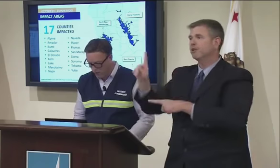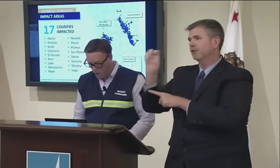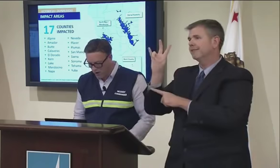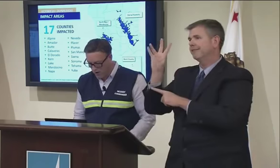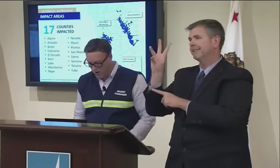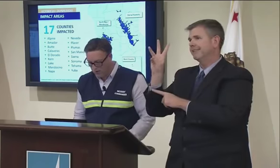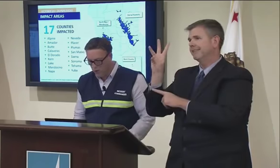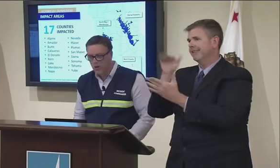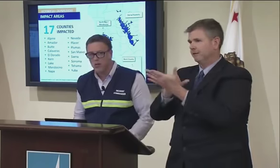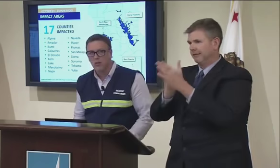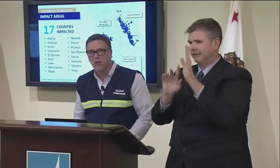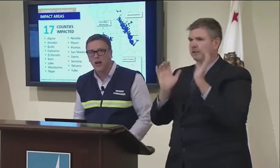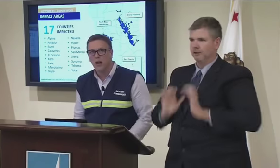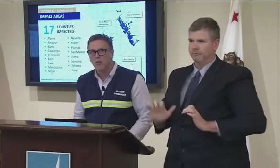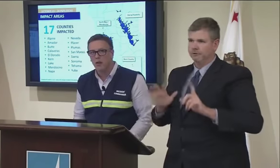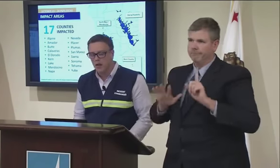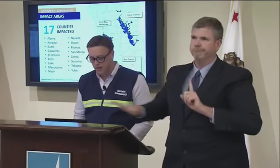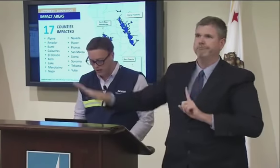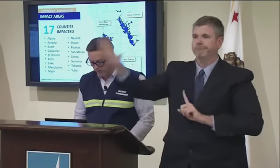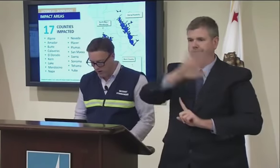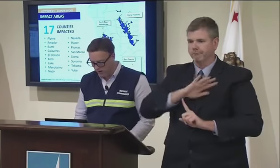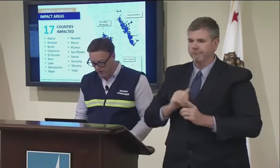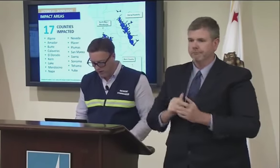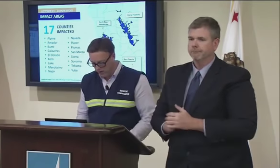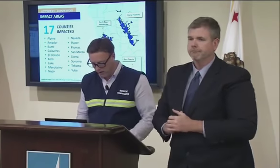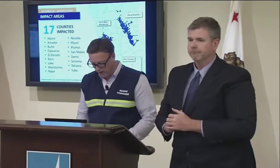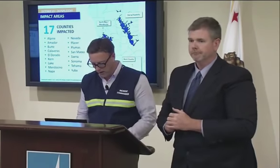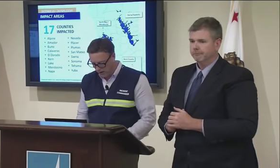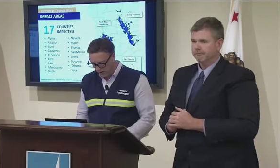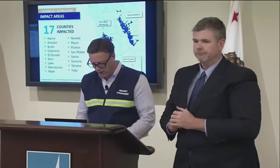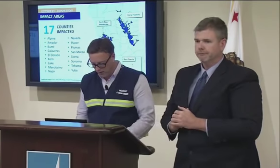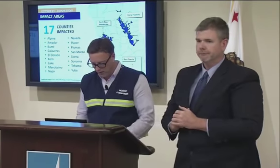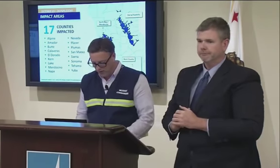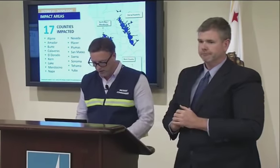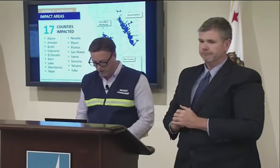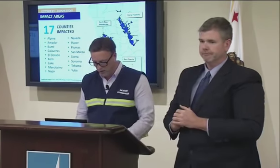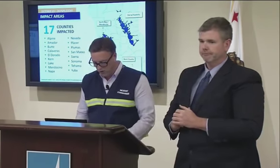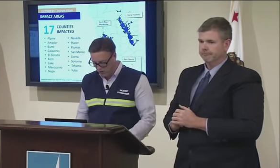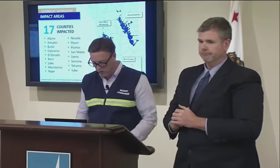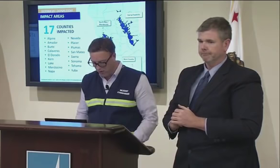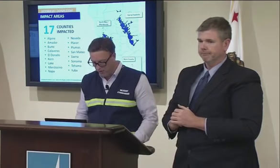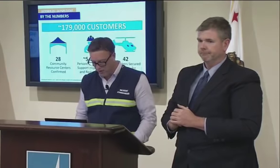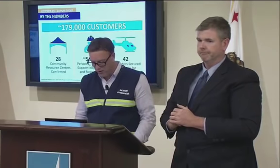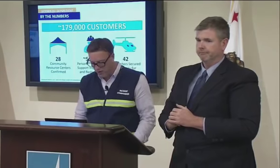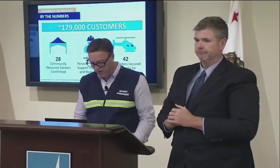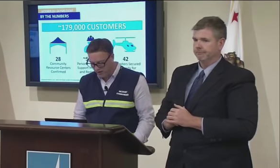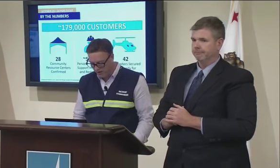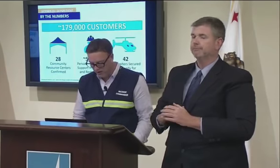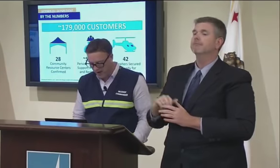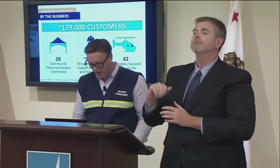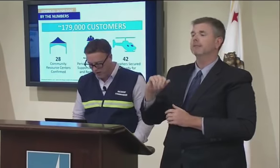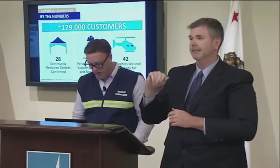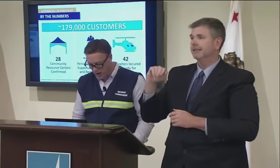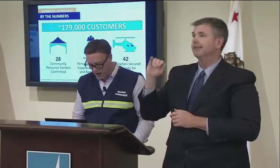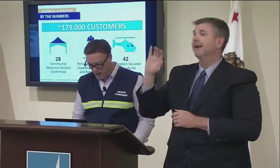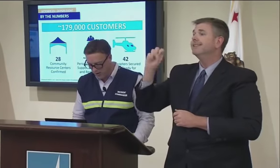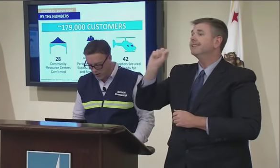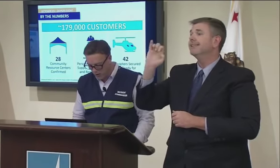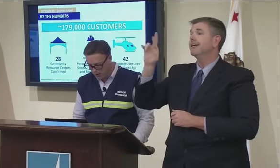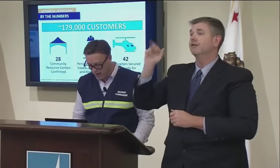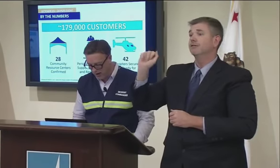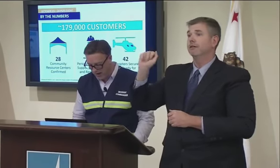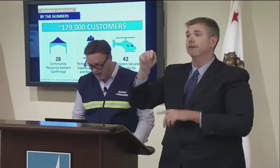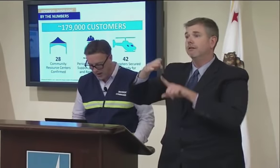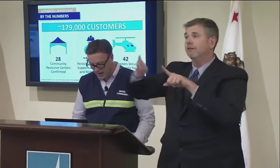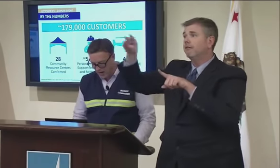That's roughly 143,000 in the Sierra Foothills area of our service territory, roughly 36,000 in